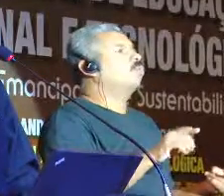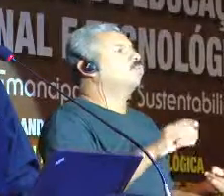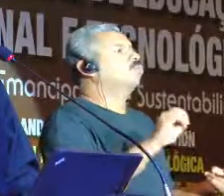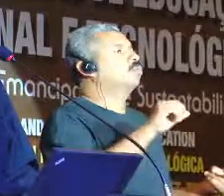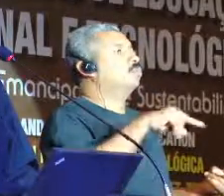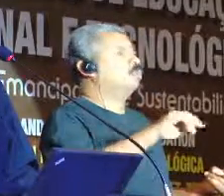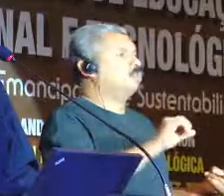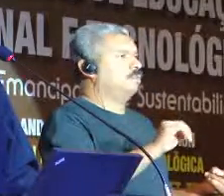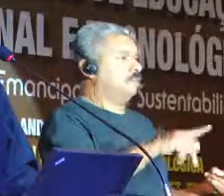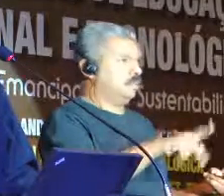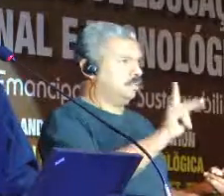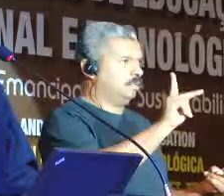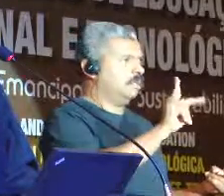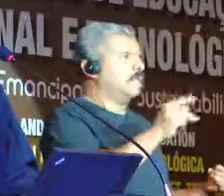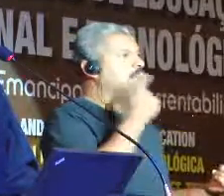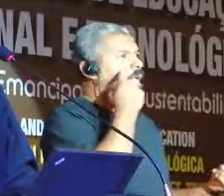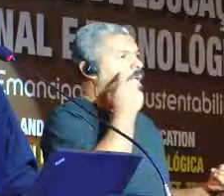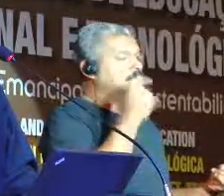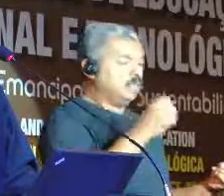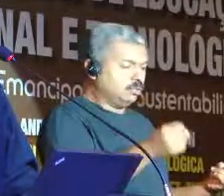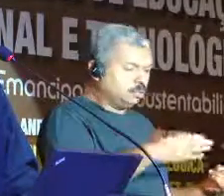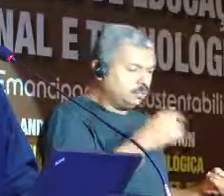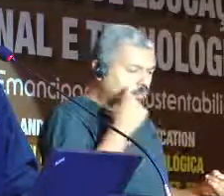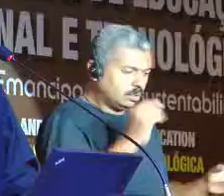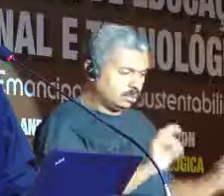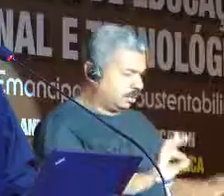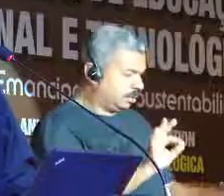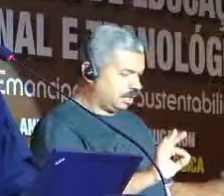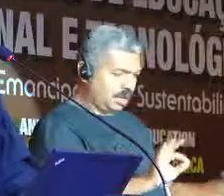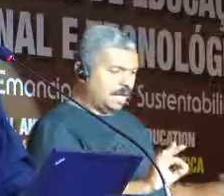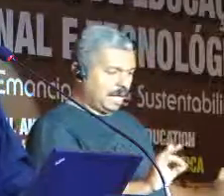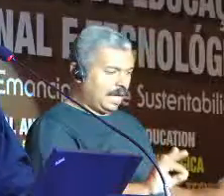system from the Free Software Foundation.